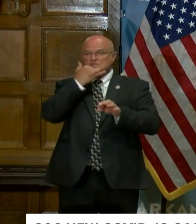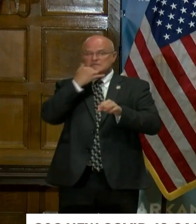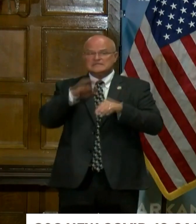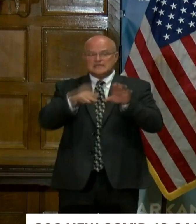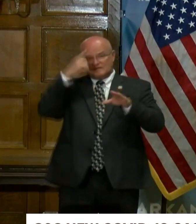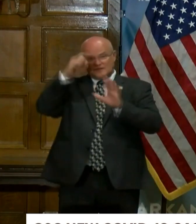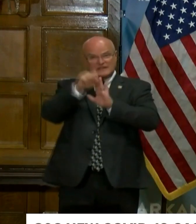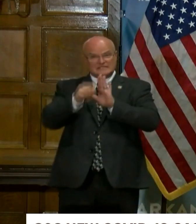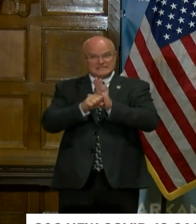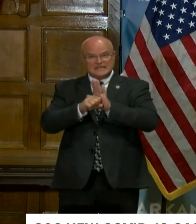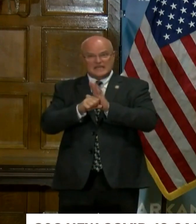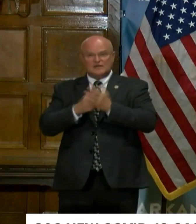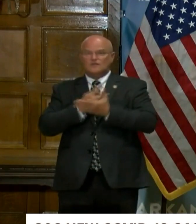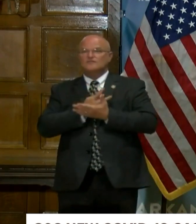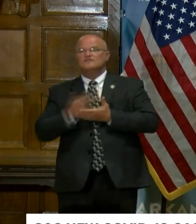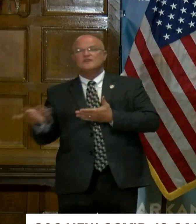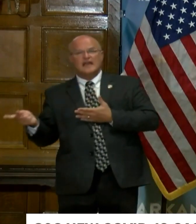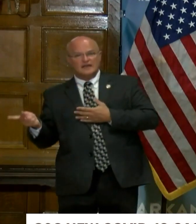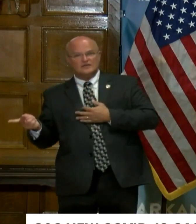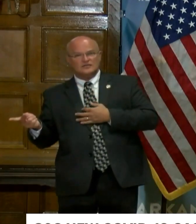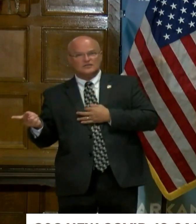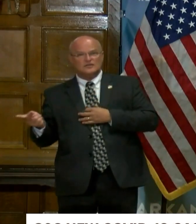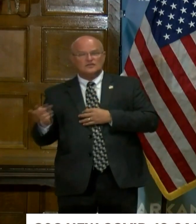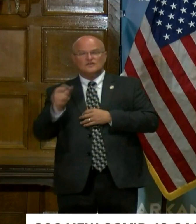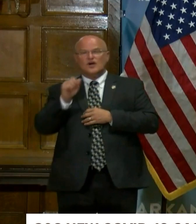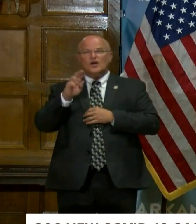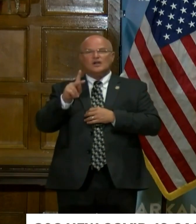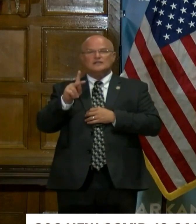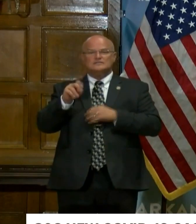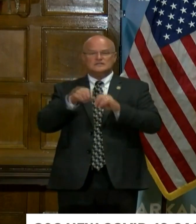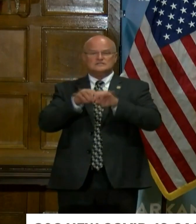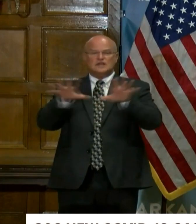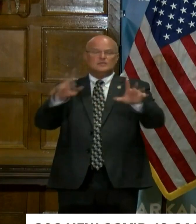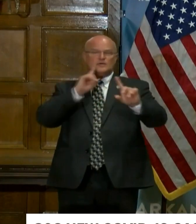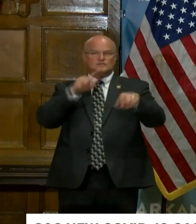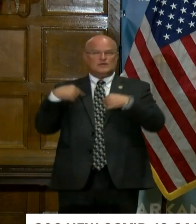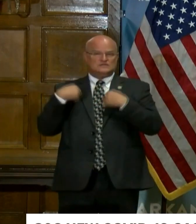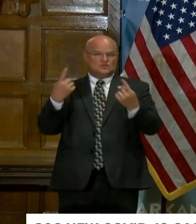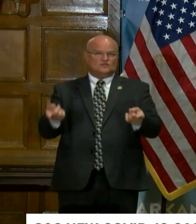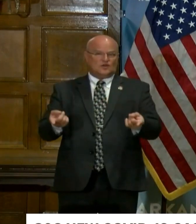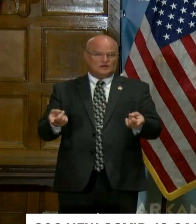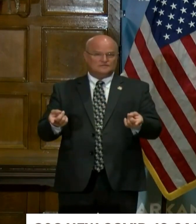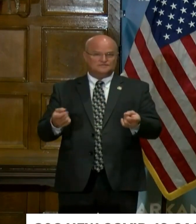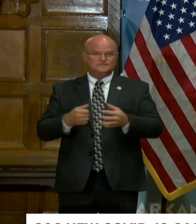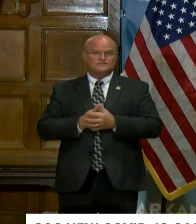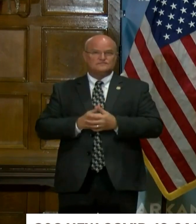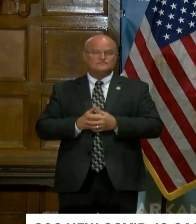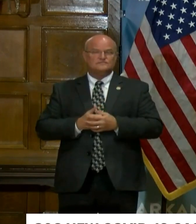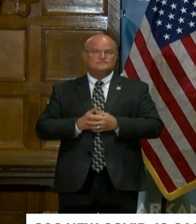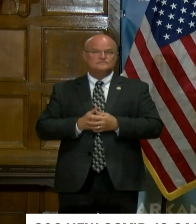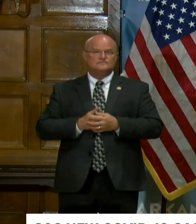or mistake or failure of Arkansas's outbreak response thus far?